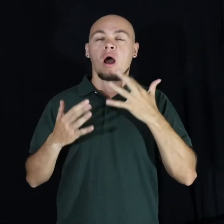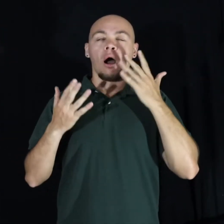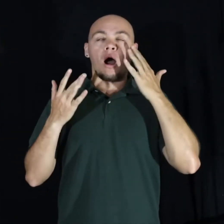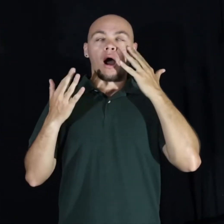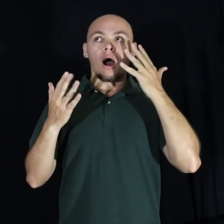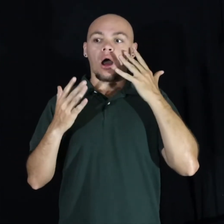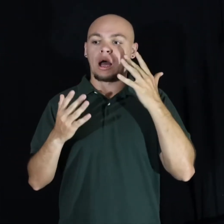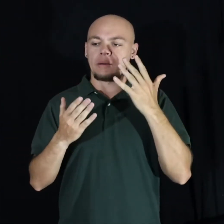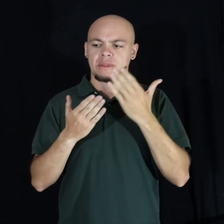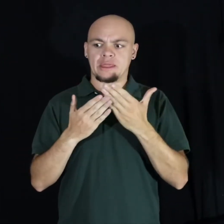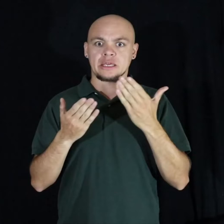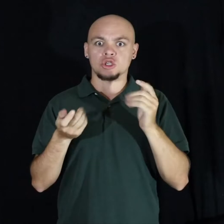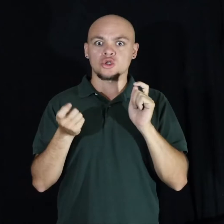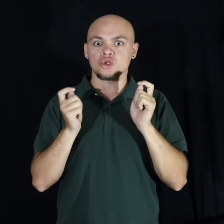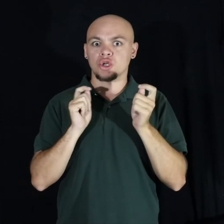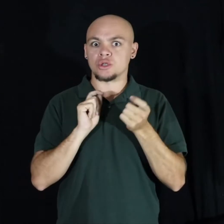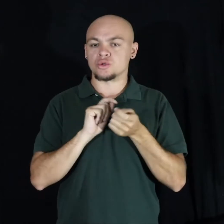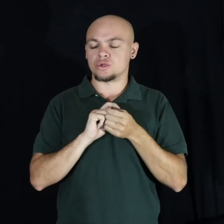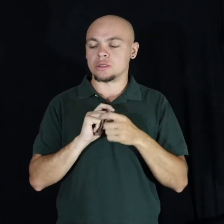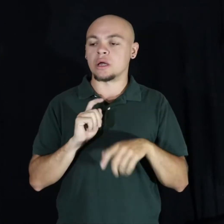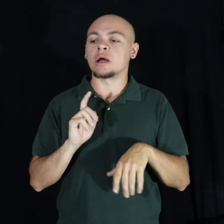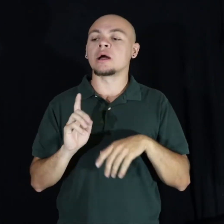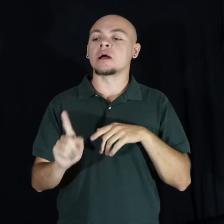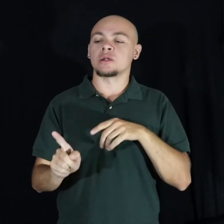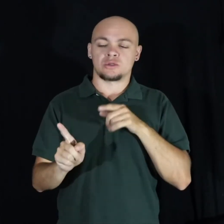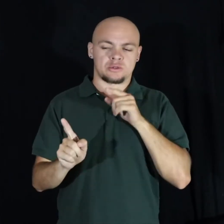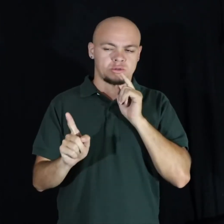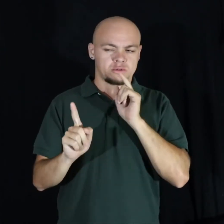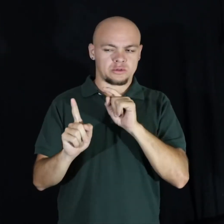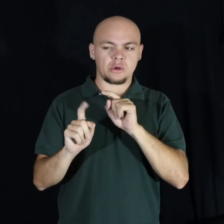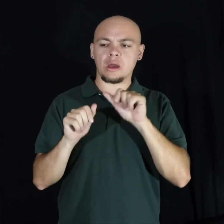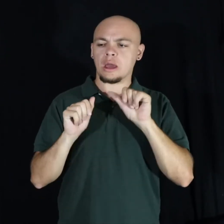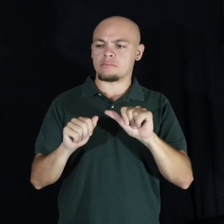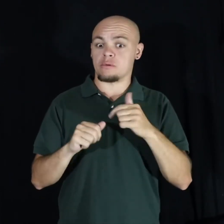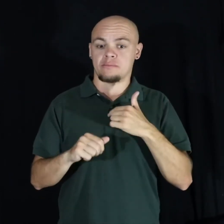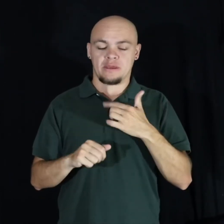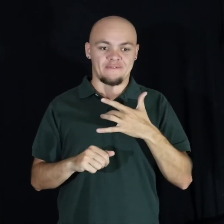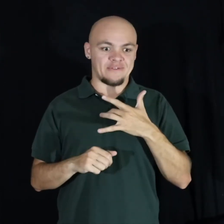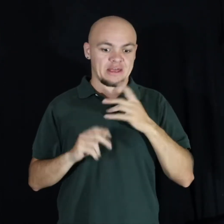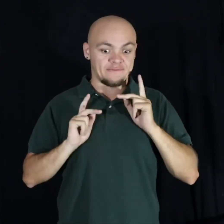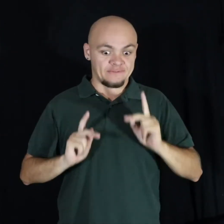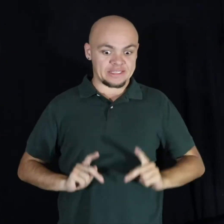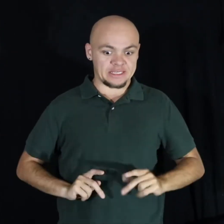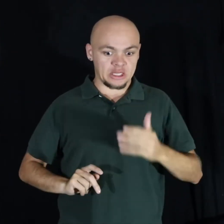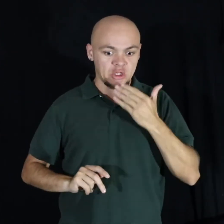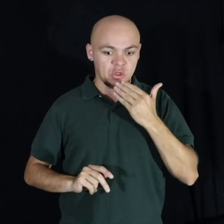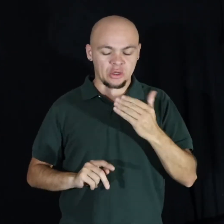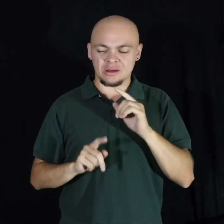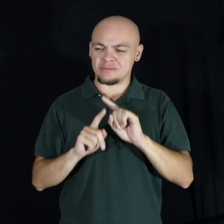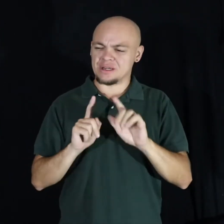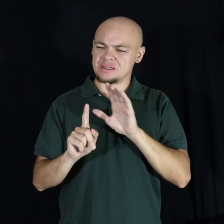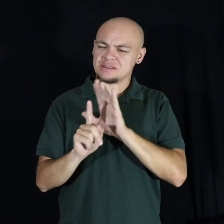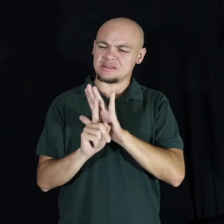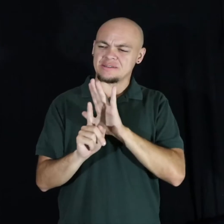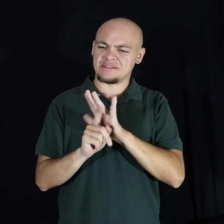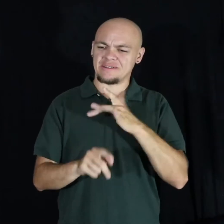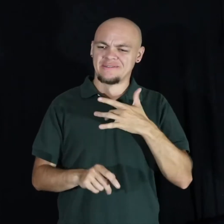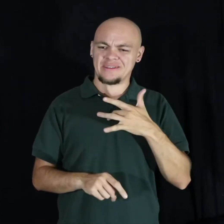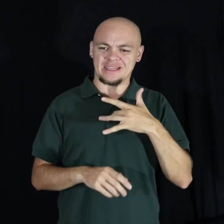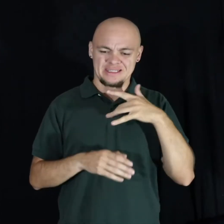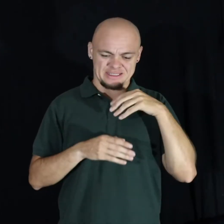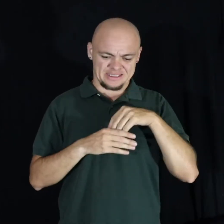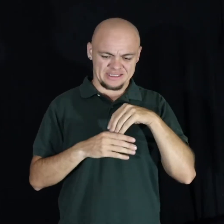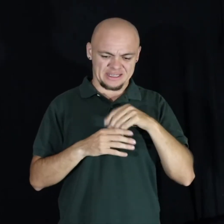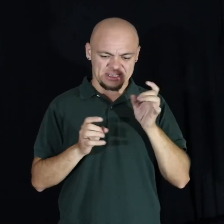then things changed. Even though you always were able to make me feel good physically, you had this way about you that made me feel terrible